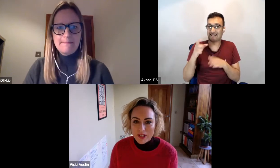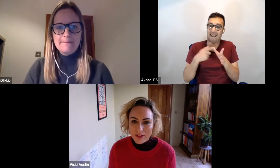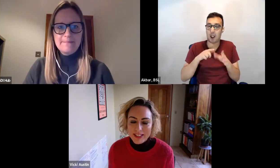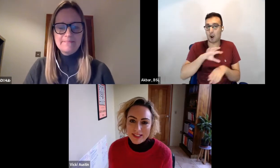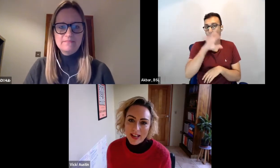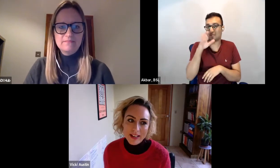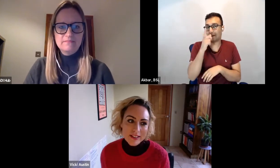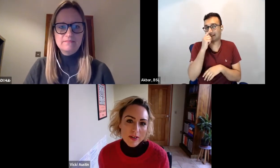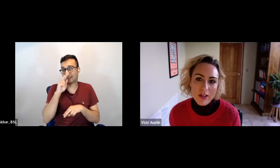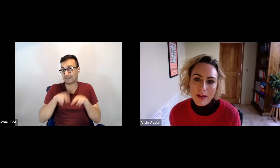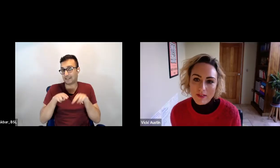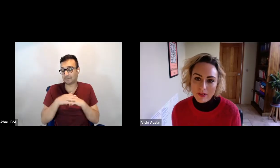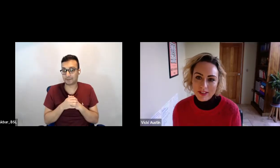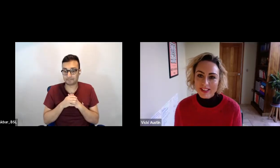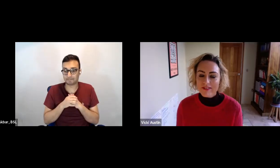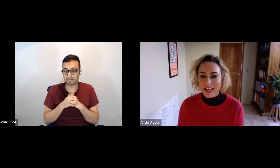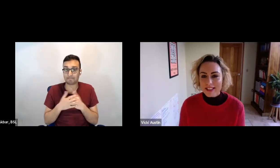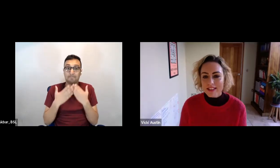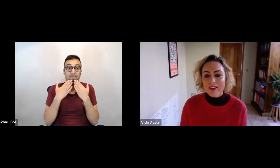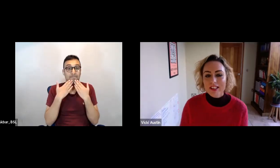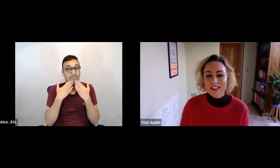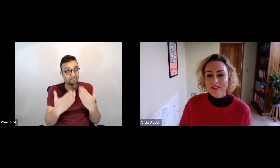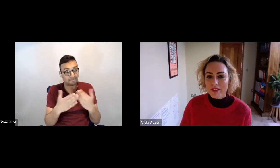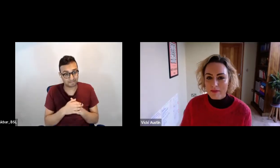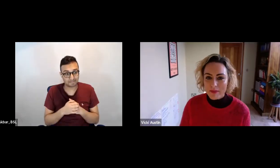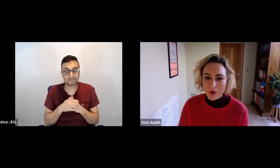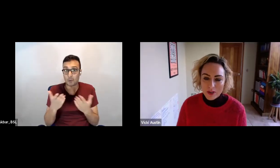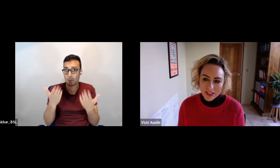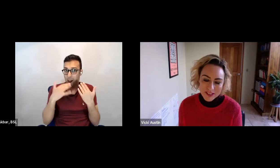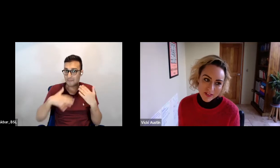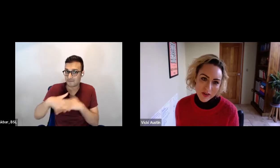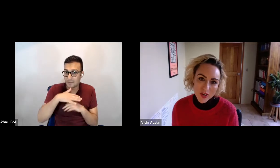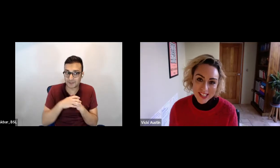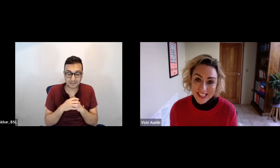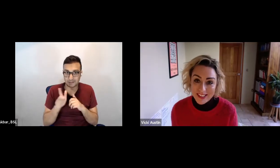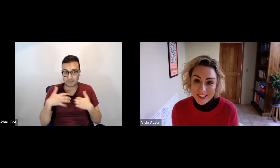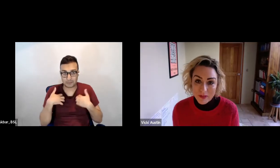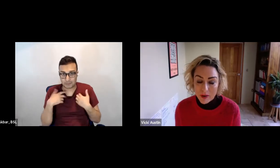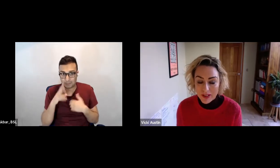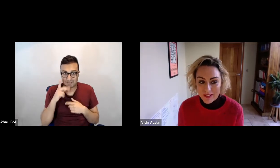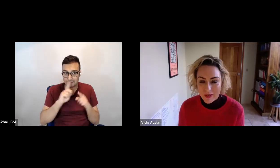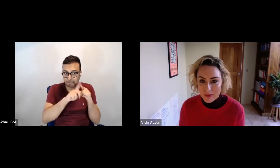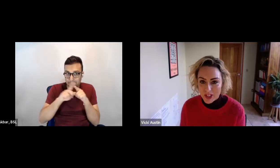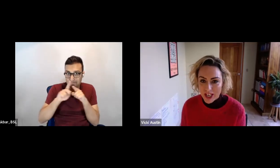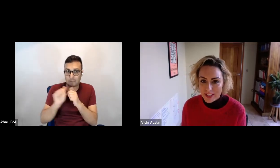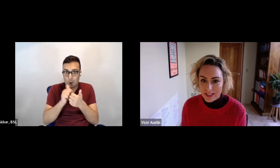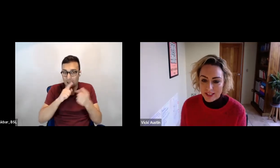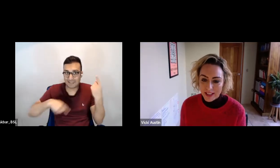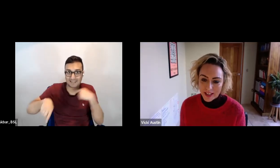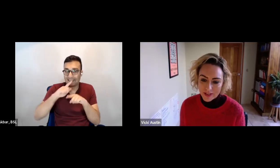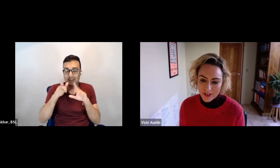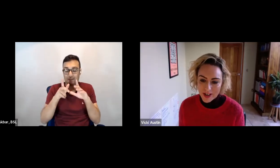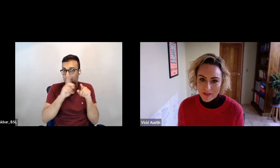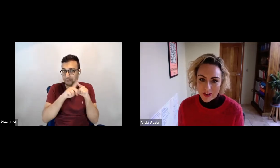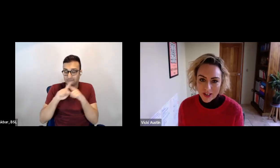Thanks very much, Louise, and welcome everyone. It's great to see colleagues from all of the different organisations that we've worked with on this project.